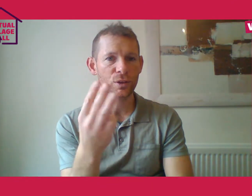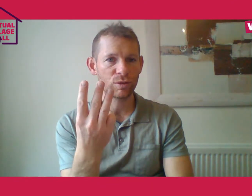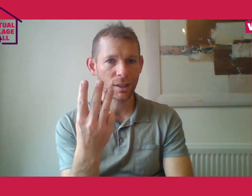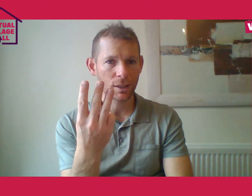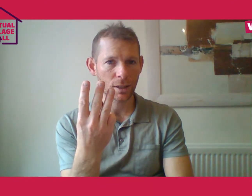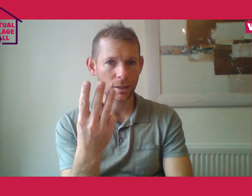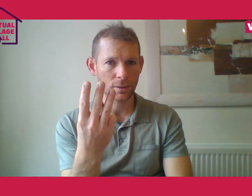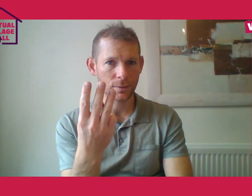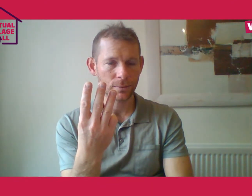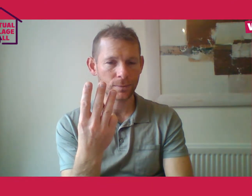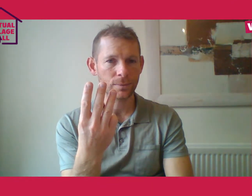3 o'clock,